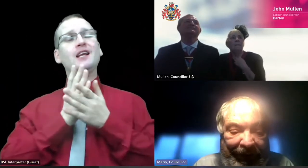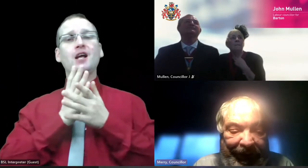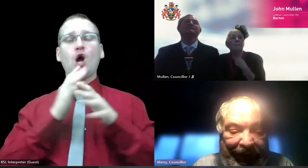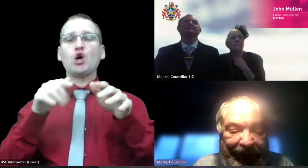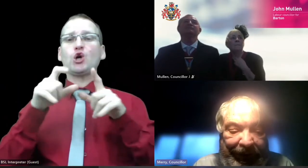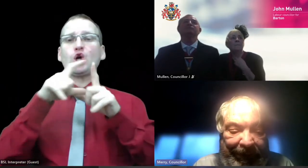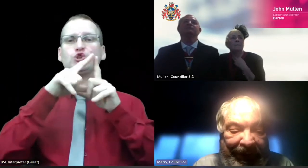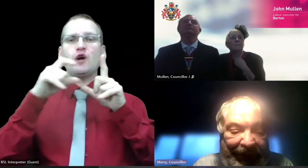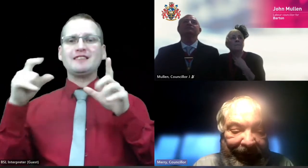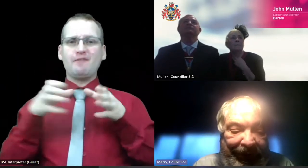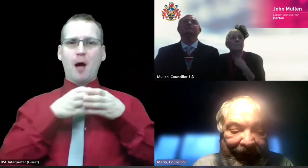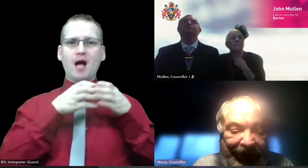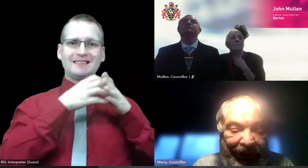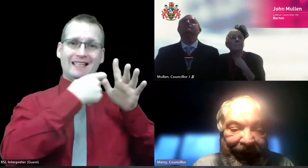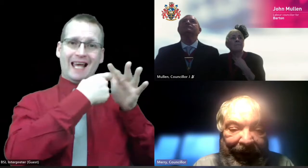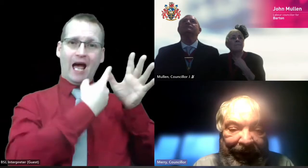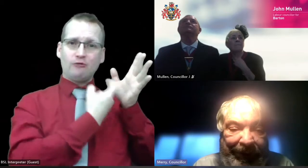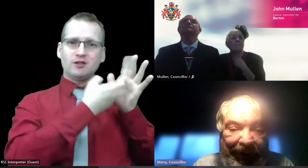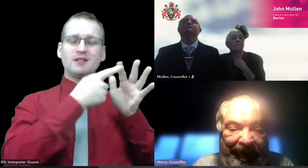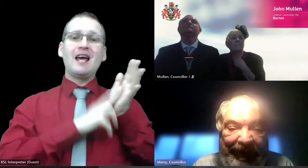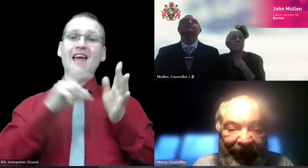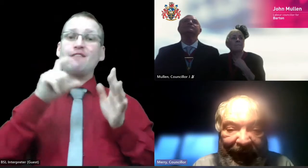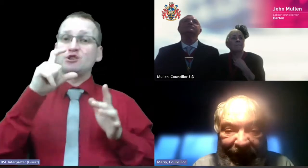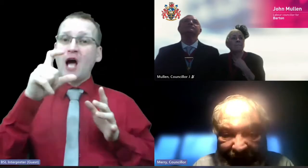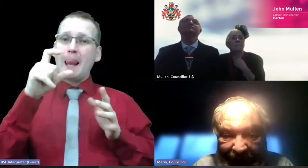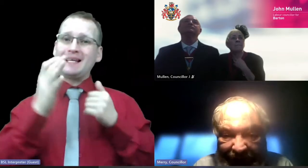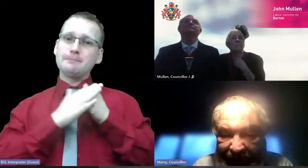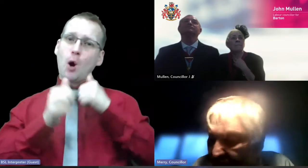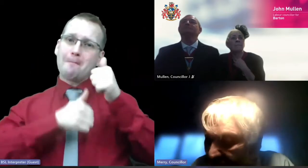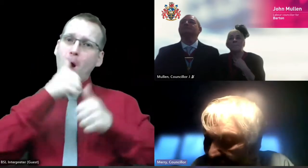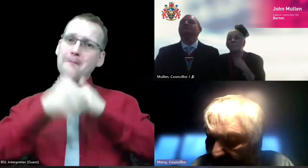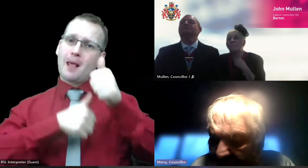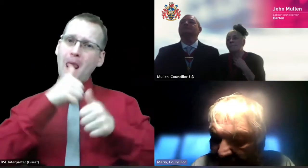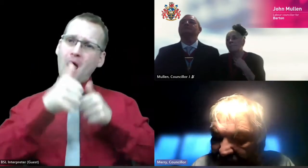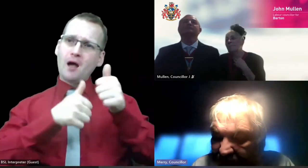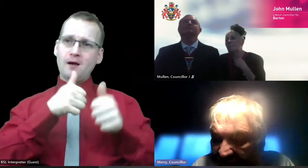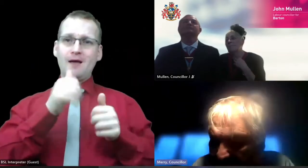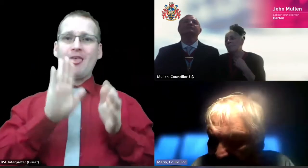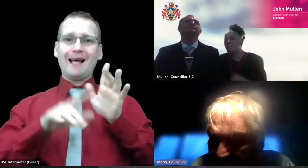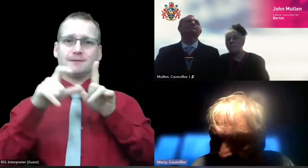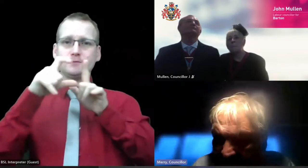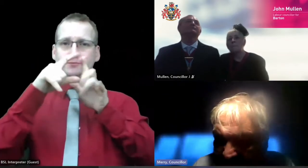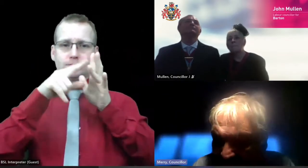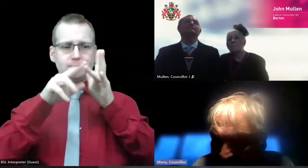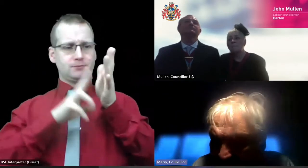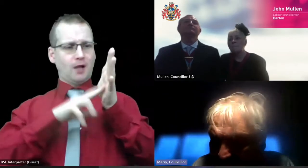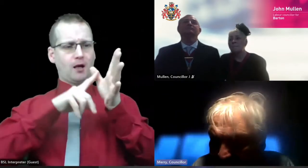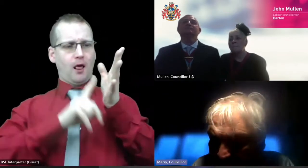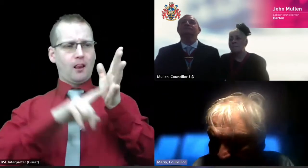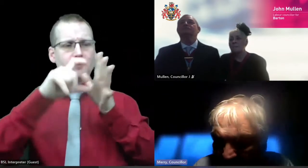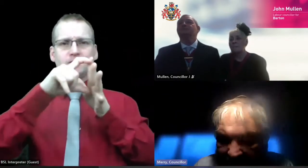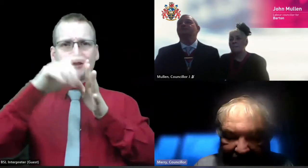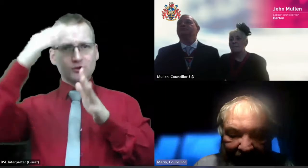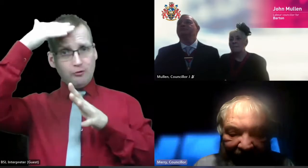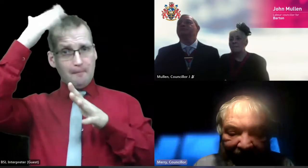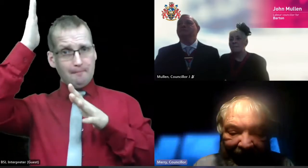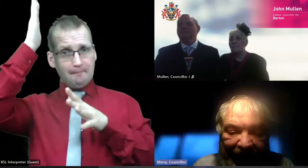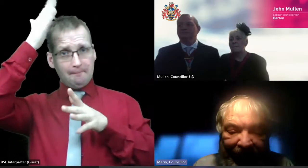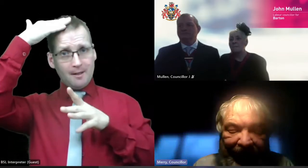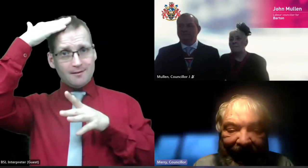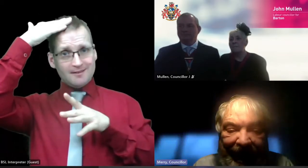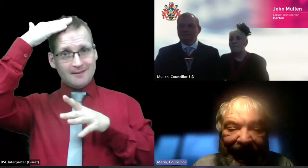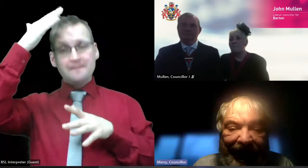Party, Karen, I suspect that Charlie is more popular than Donald Trump has ever been, actually.